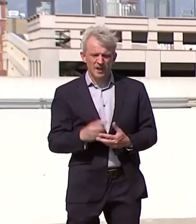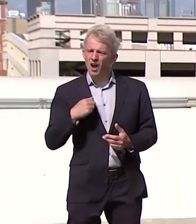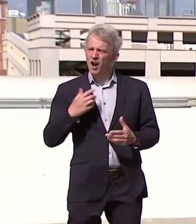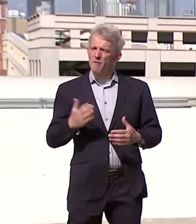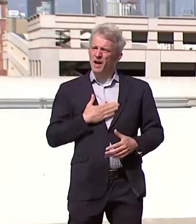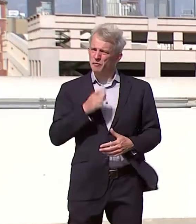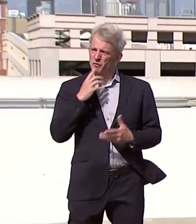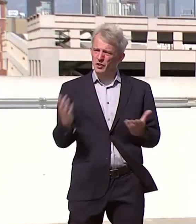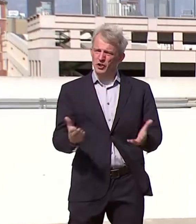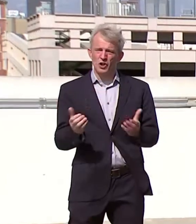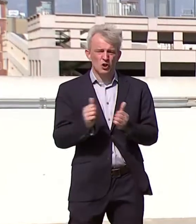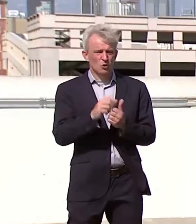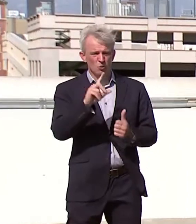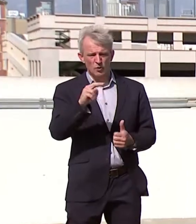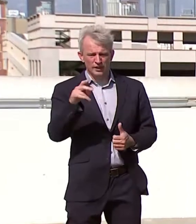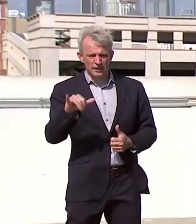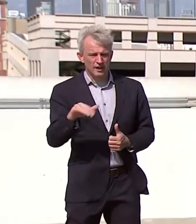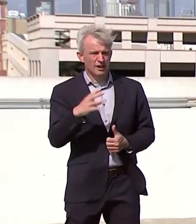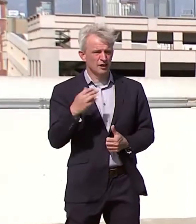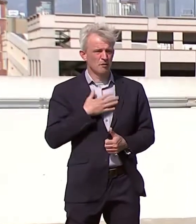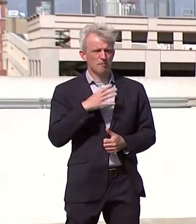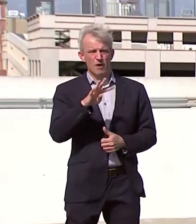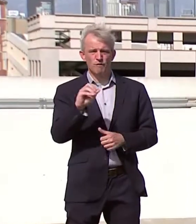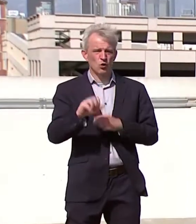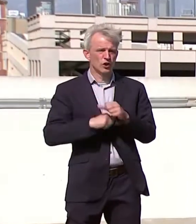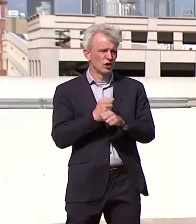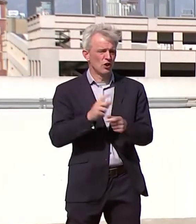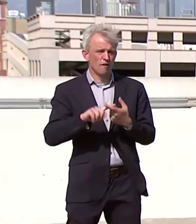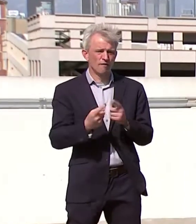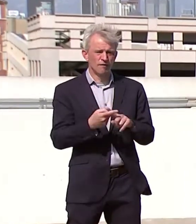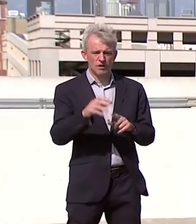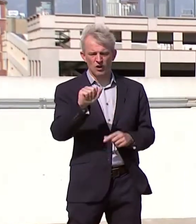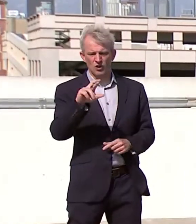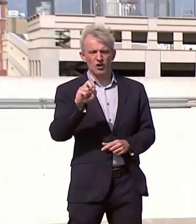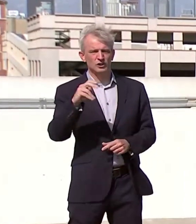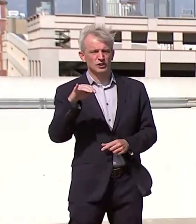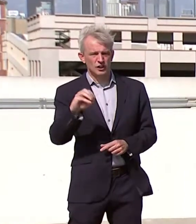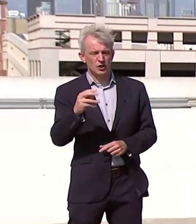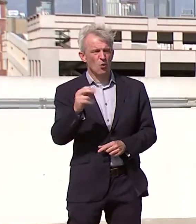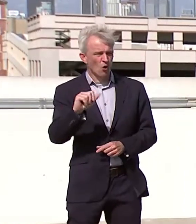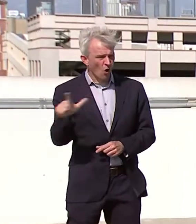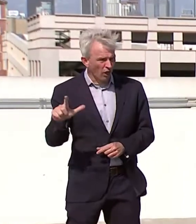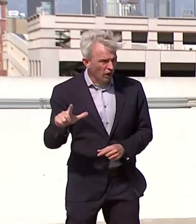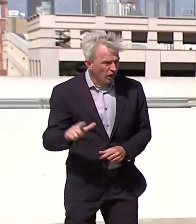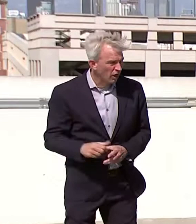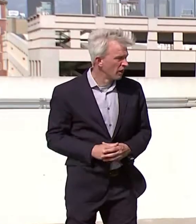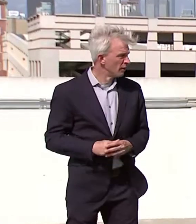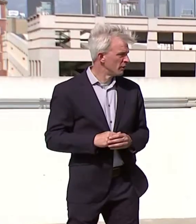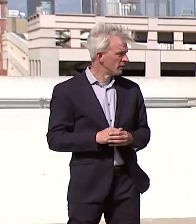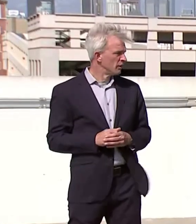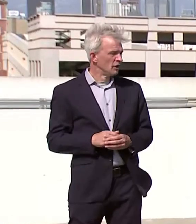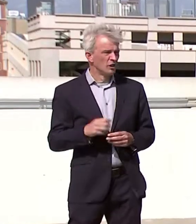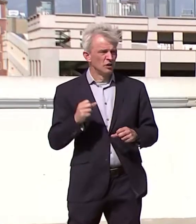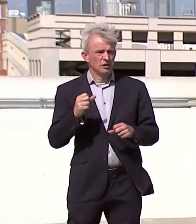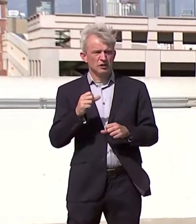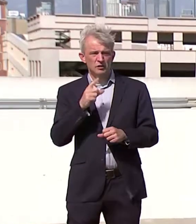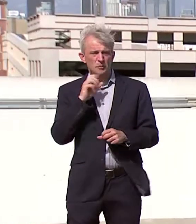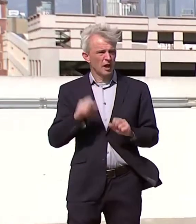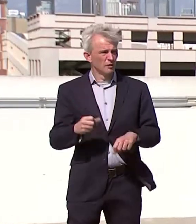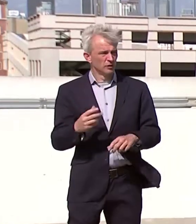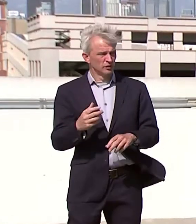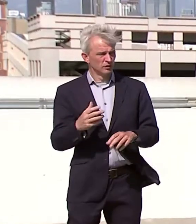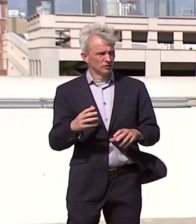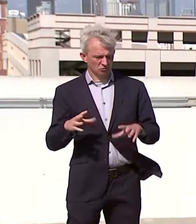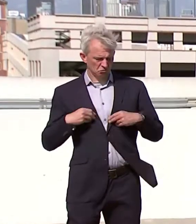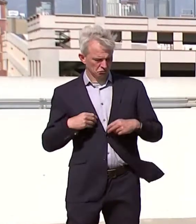here with Danny and my 40-year friend, Arsenio Hall, and to take this vaccination